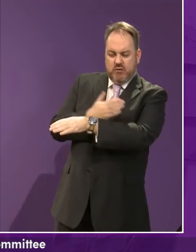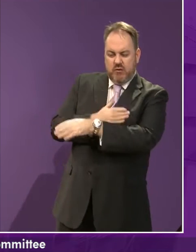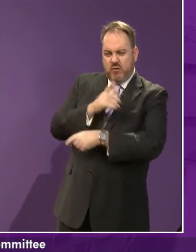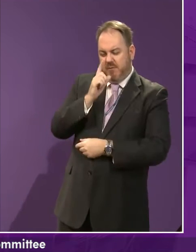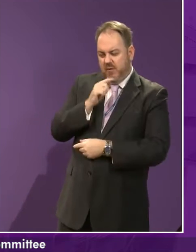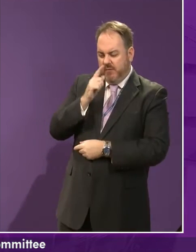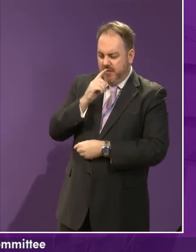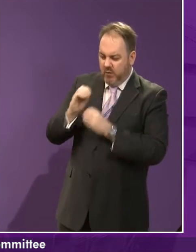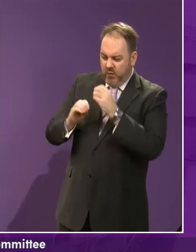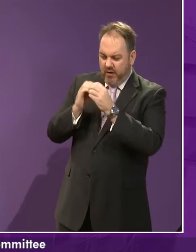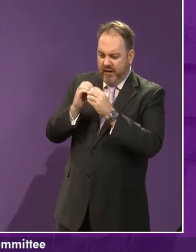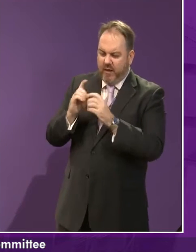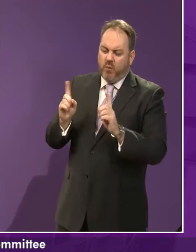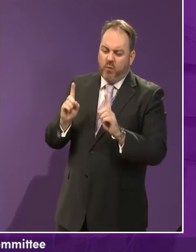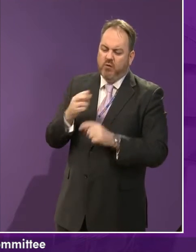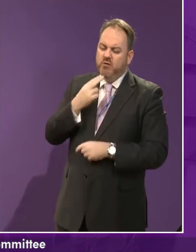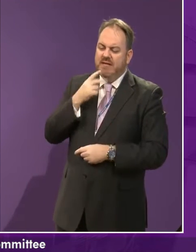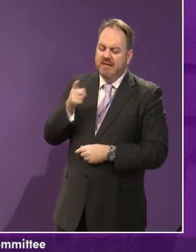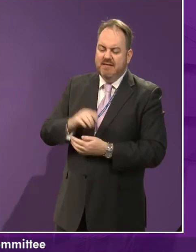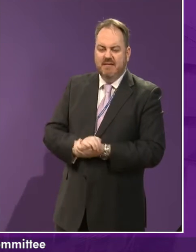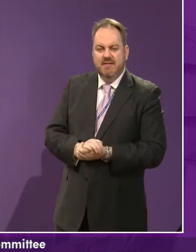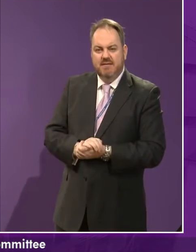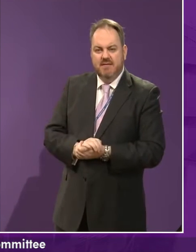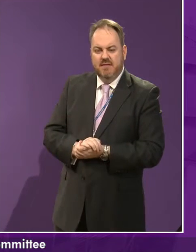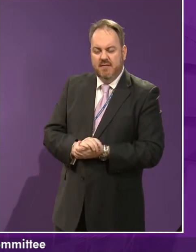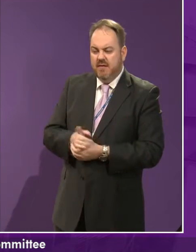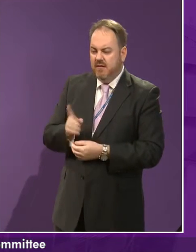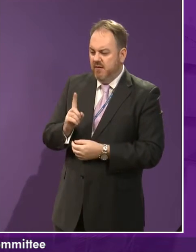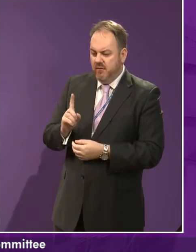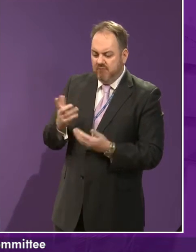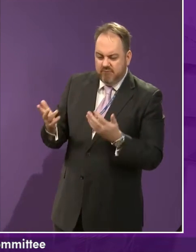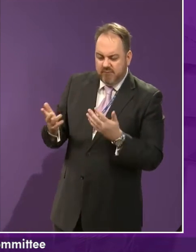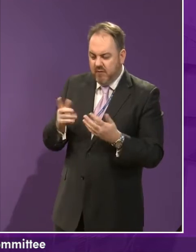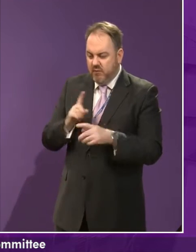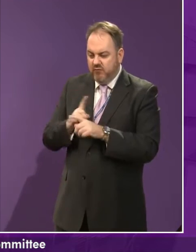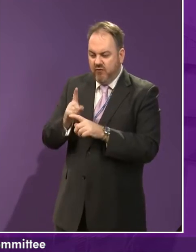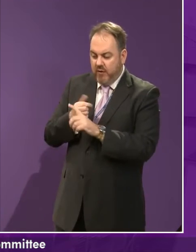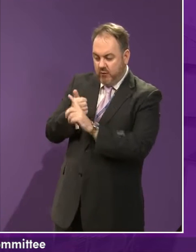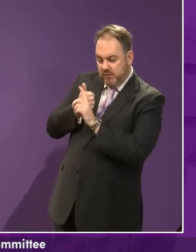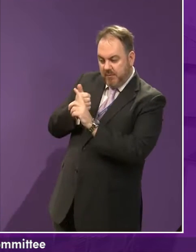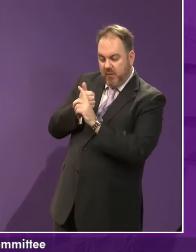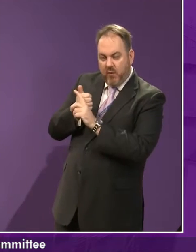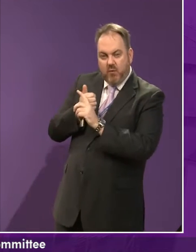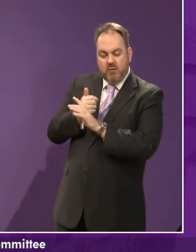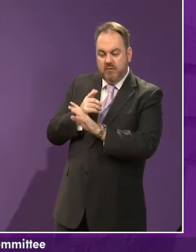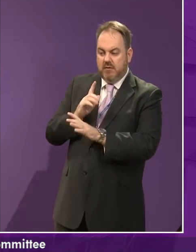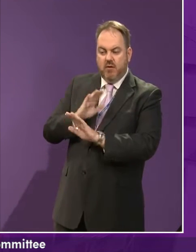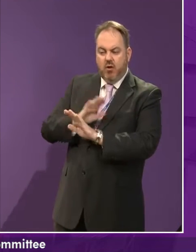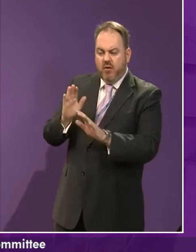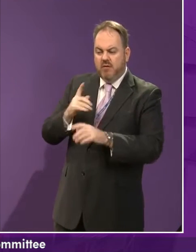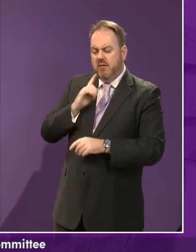support that student may require. Now the approach, it was a supportive approach. It was in no way to deter